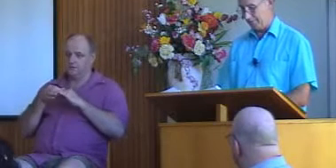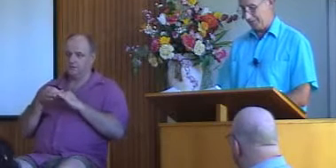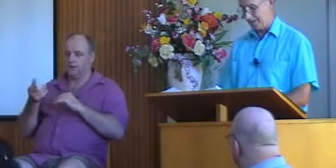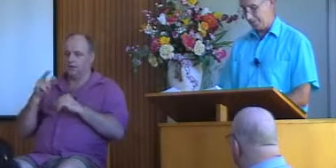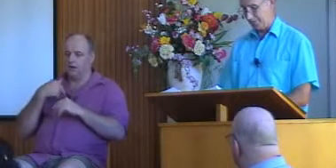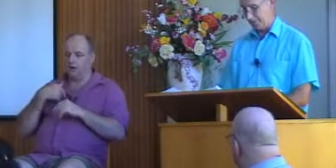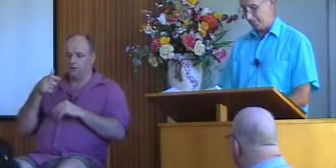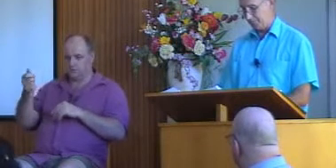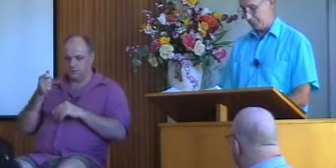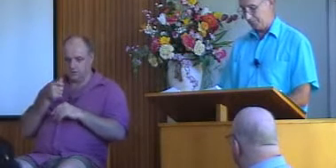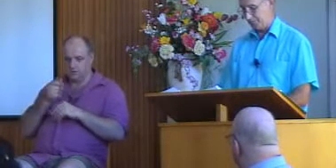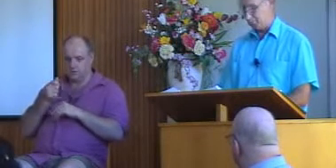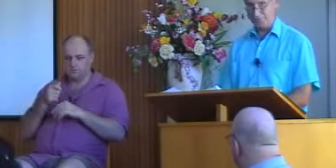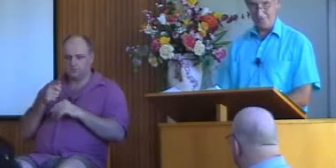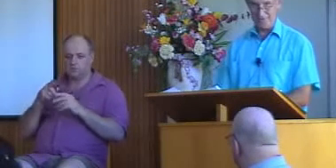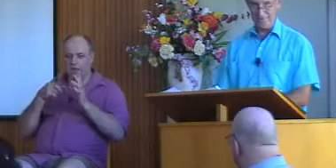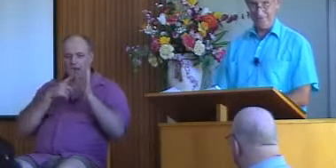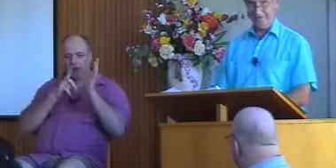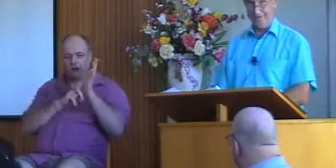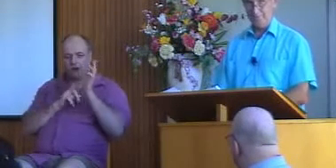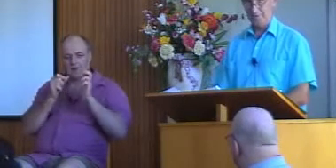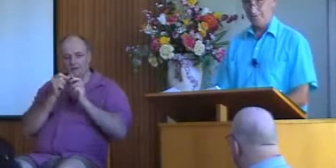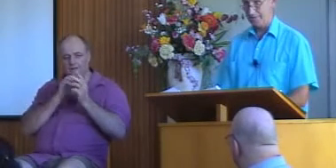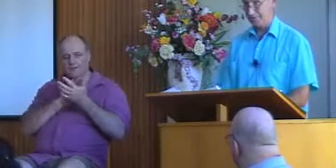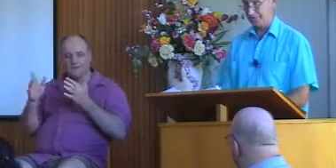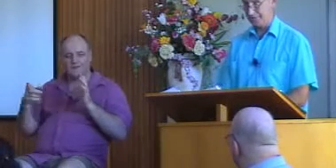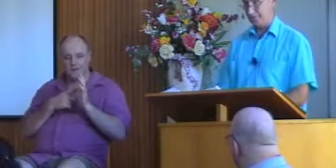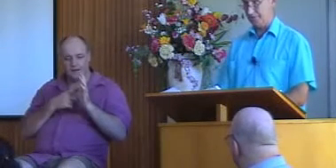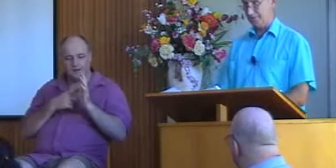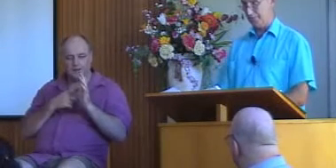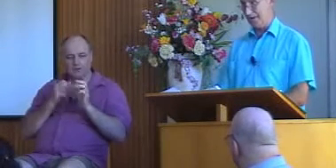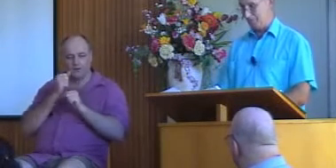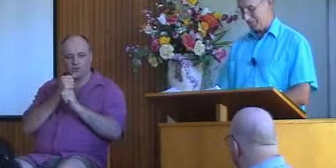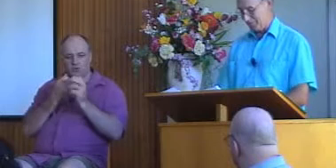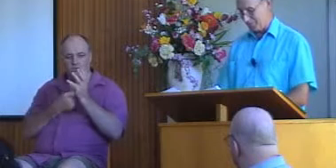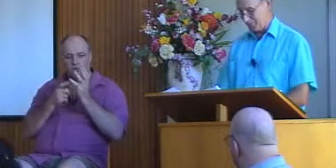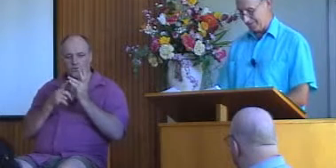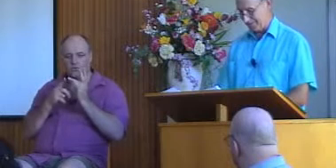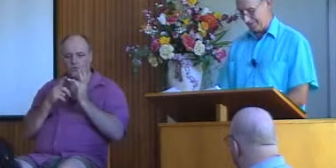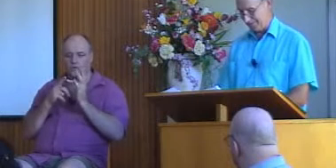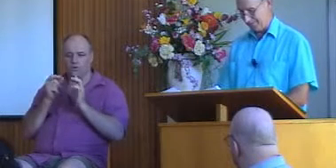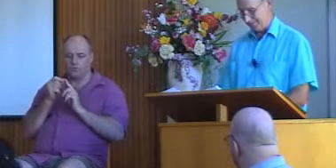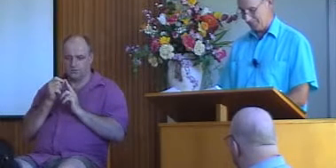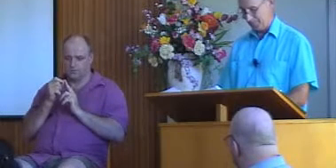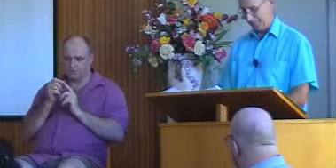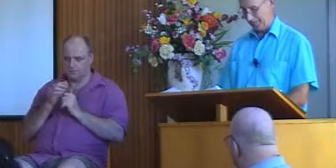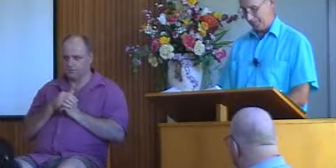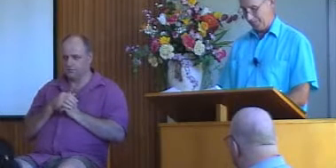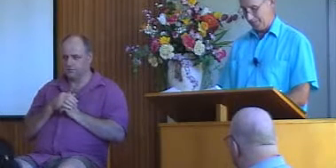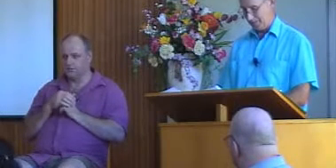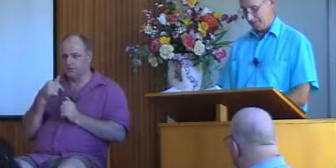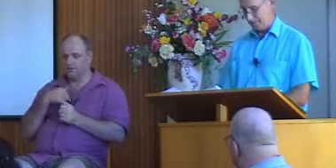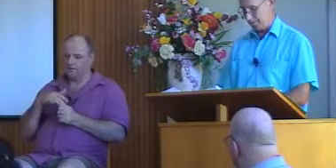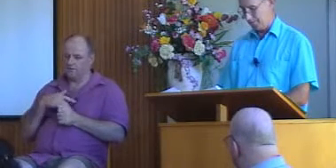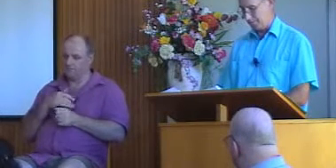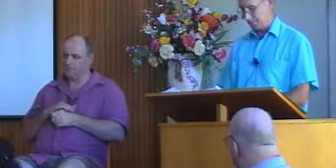although I felt that I was being sort of set up here, because I didn't think there'd be much that Pam would learn in a course like that,